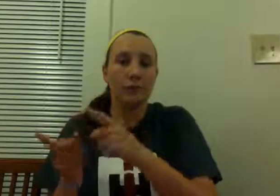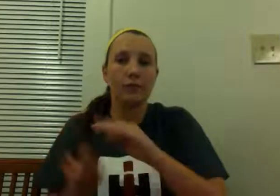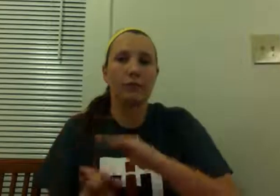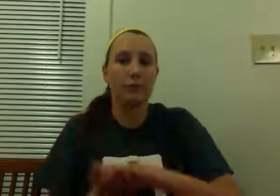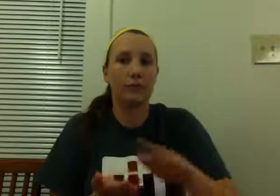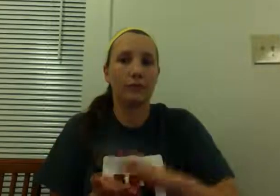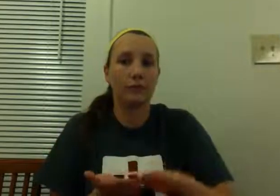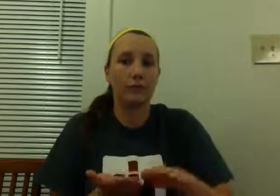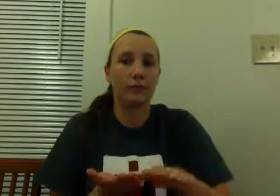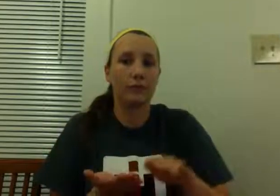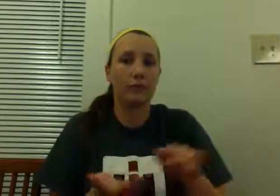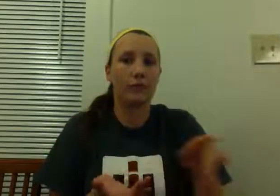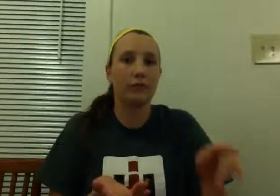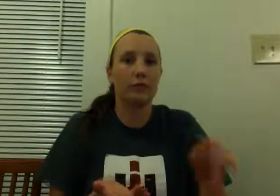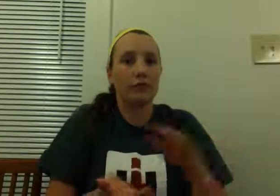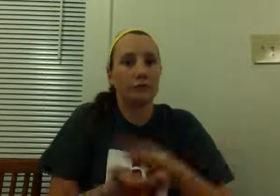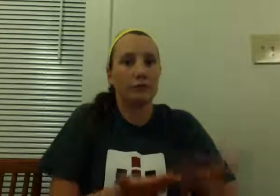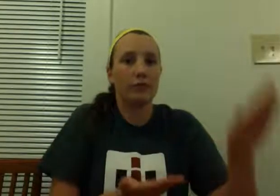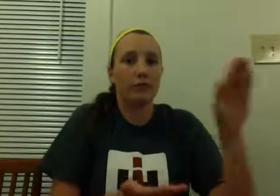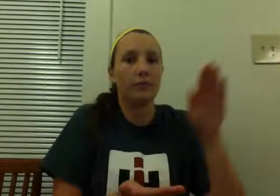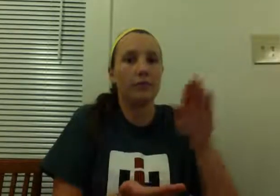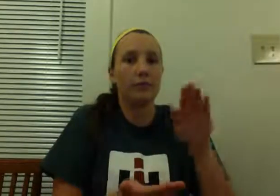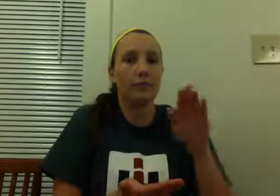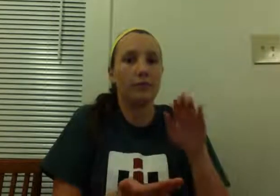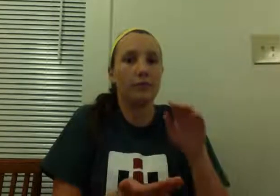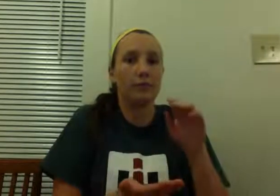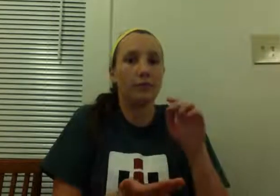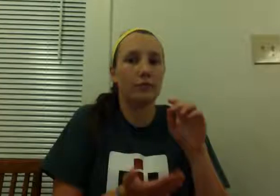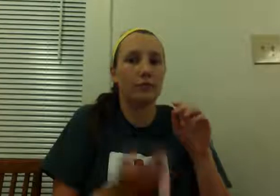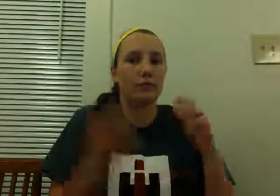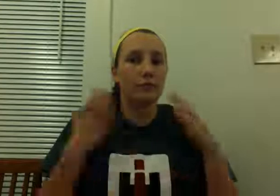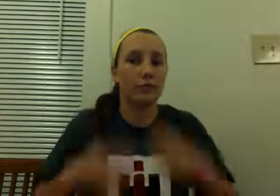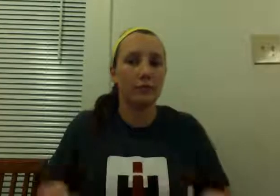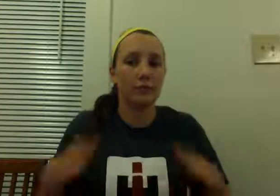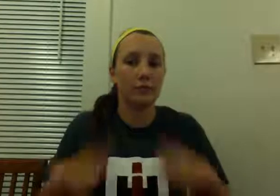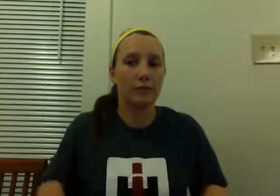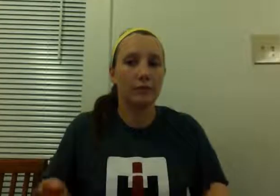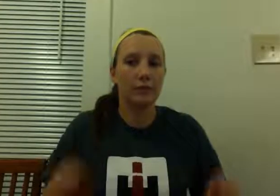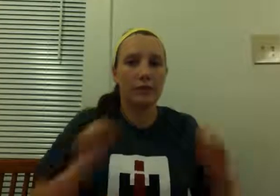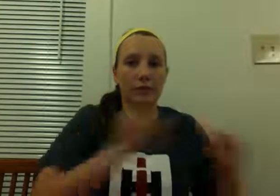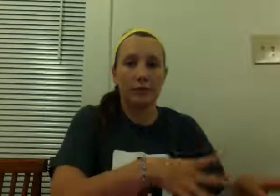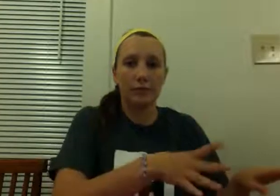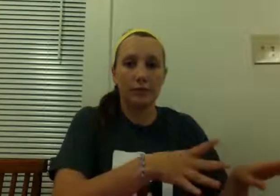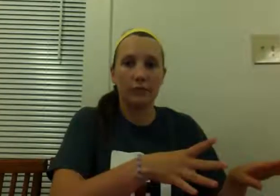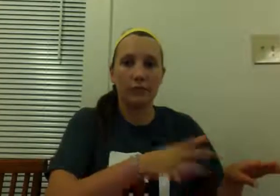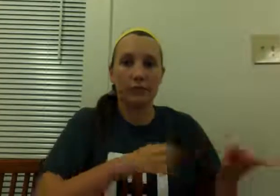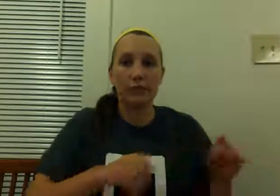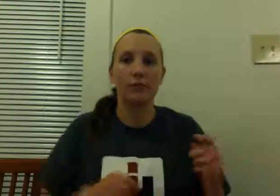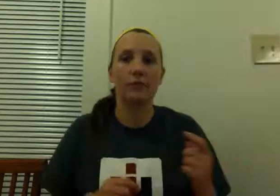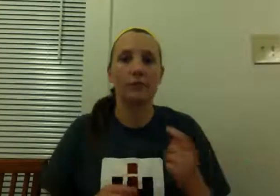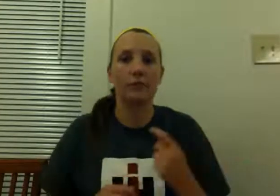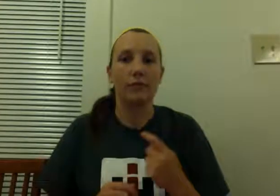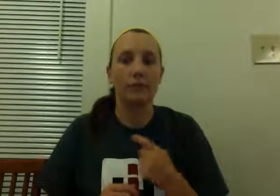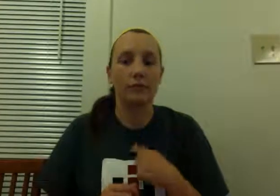parts of our kids are in way. We have to our kids or our kids? have a bunch of meat that we